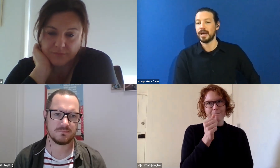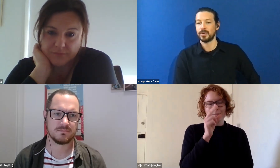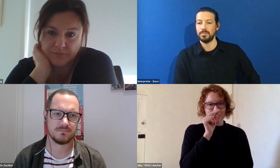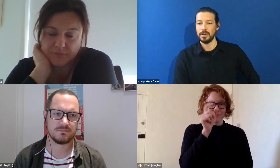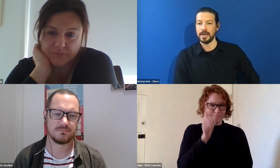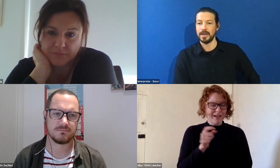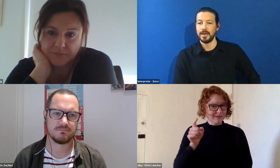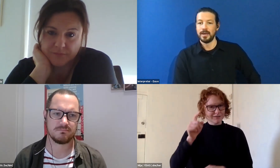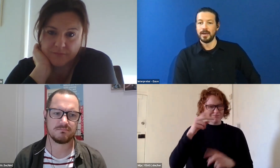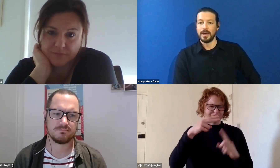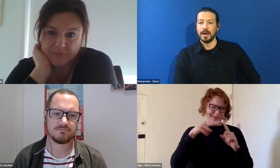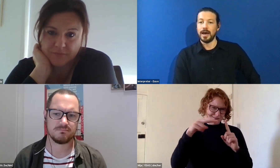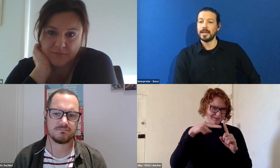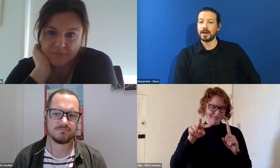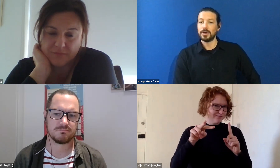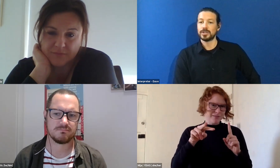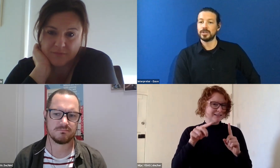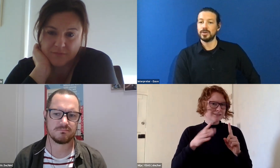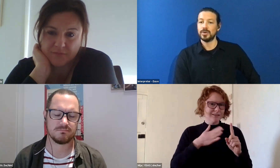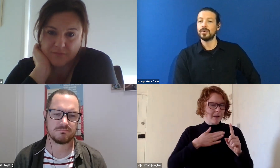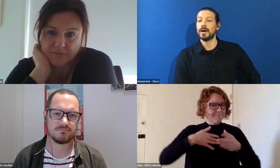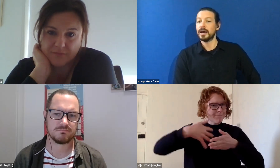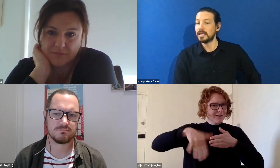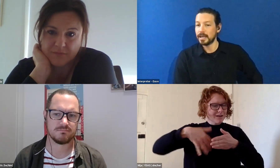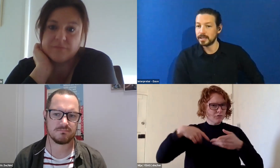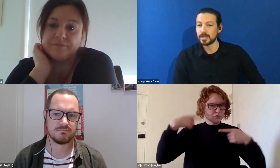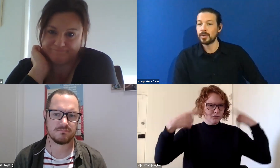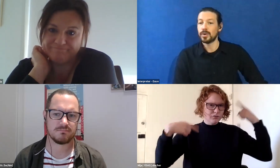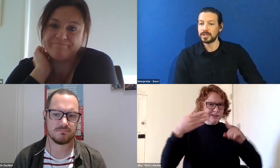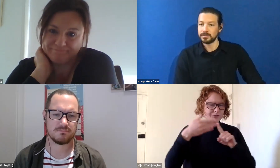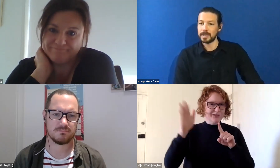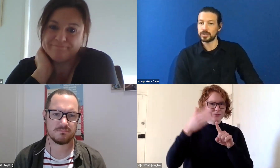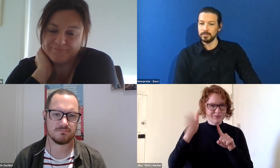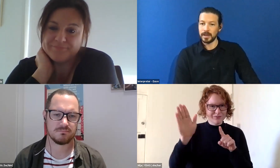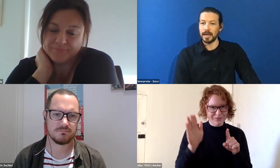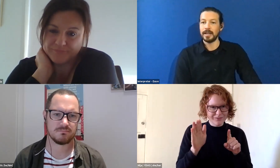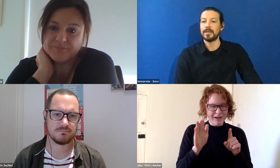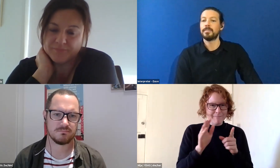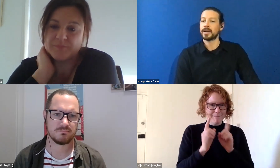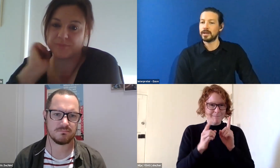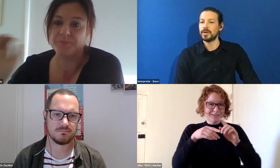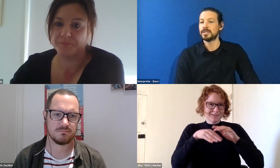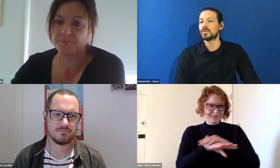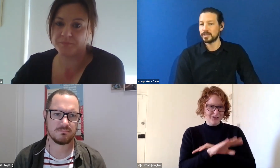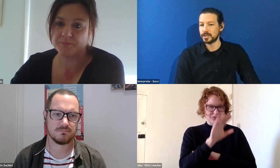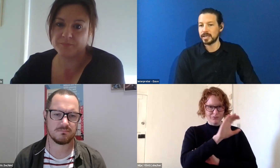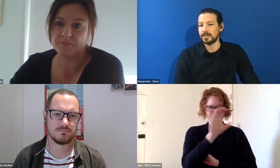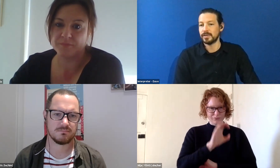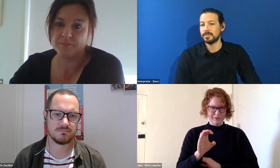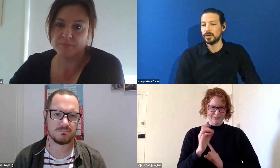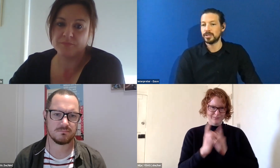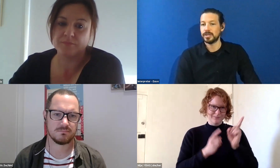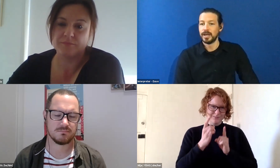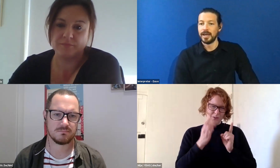one example of that could be a young person who is on the autism spectrum, and background noise is